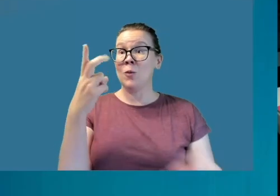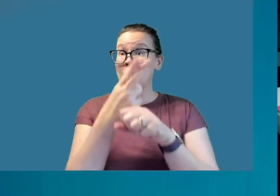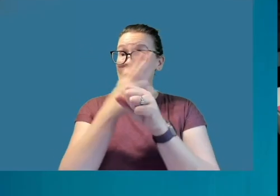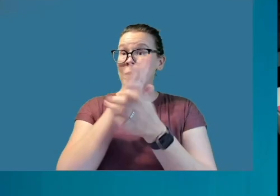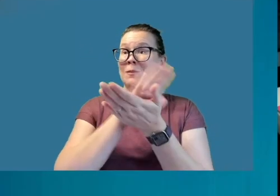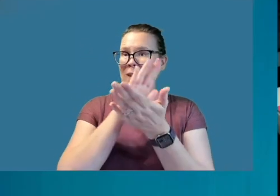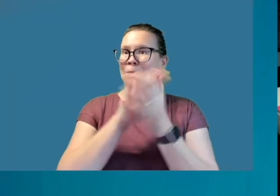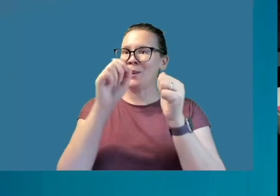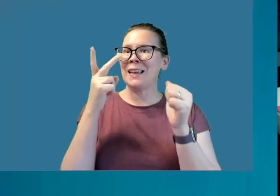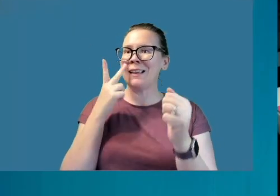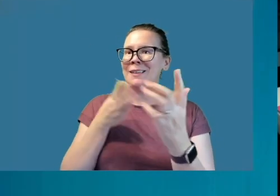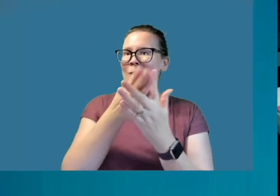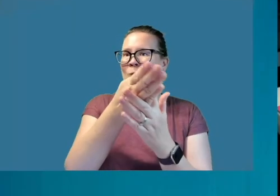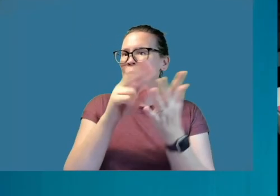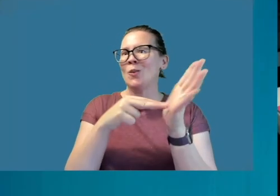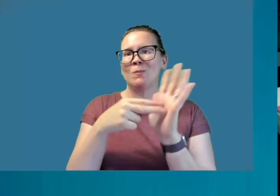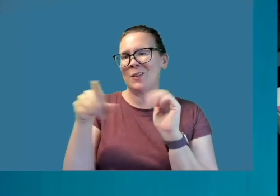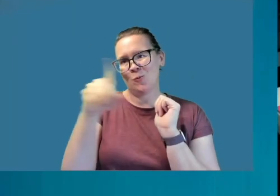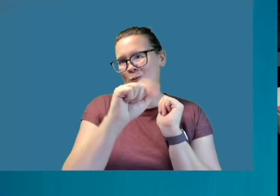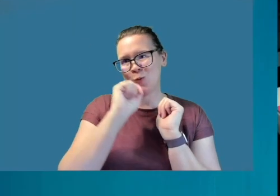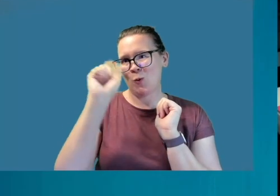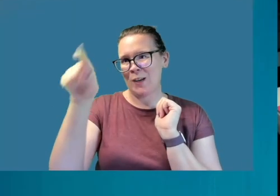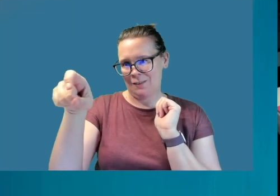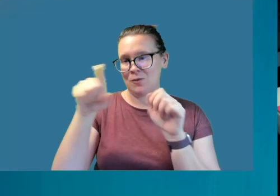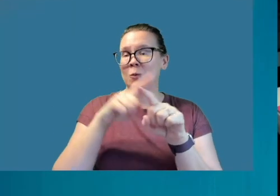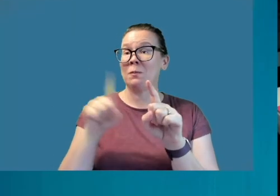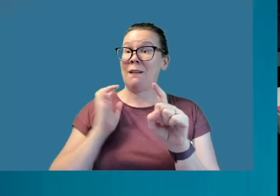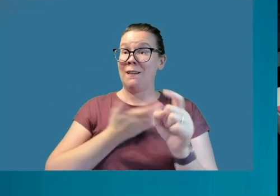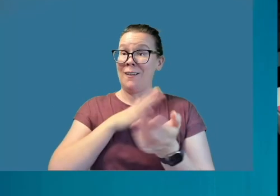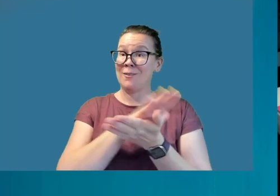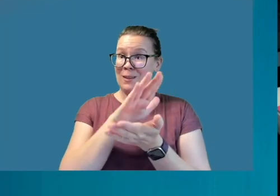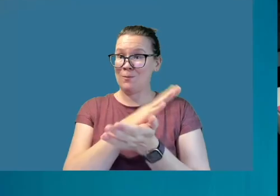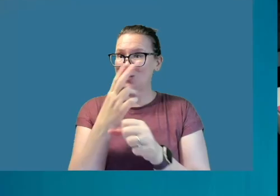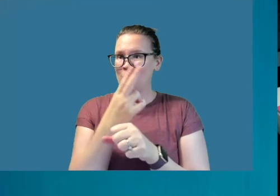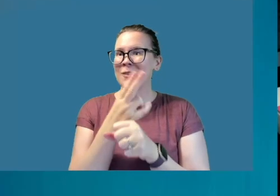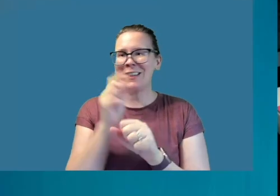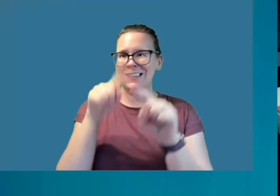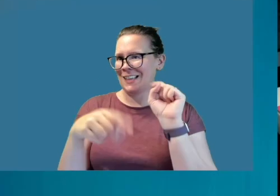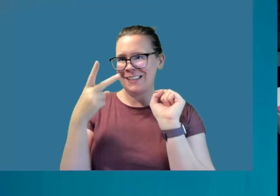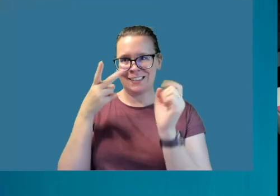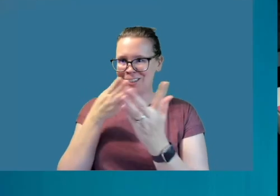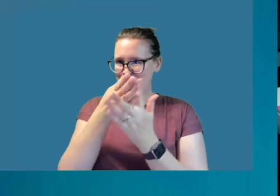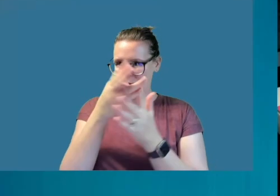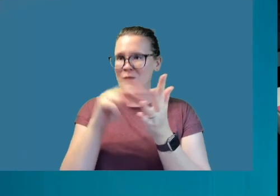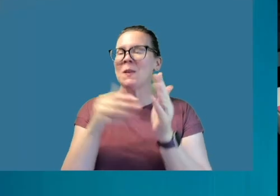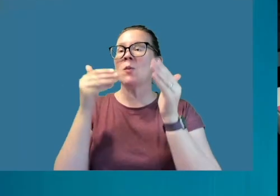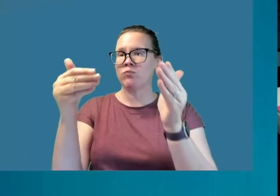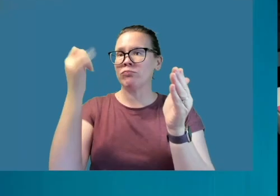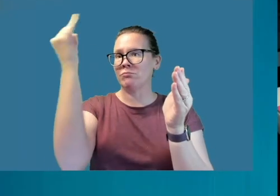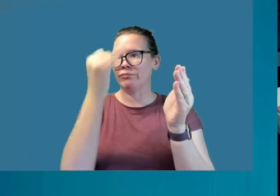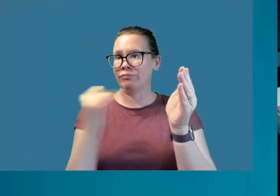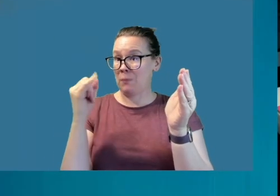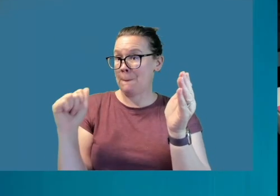And if you're using a paper that you can see through, you don't have to trace it. But if you're using a paper that is not see-through